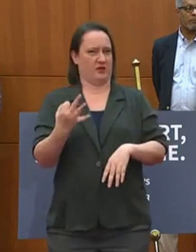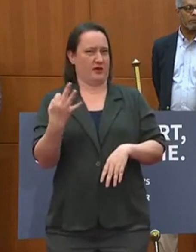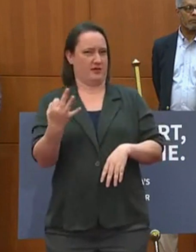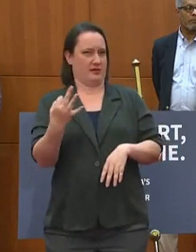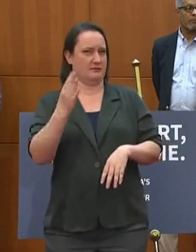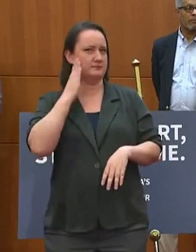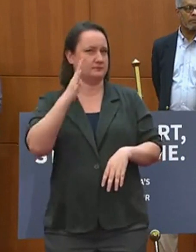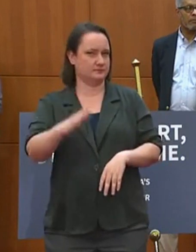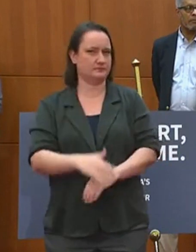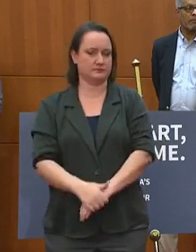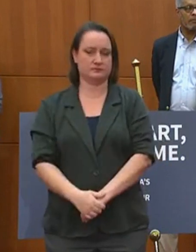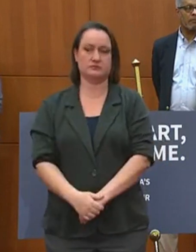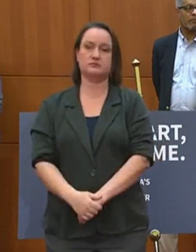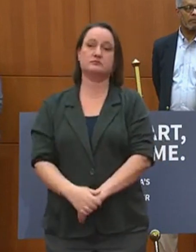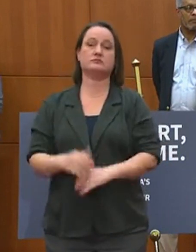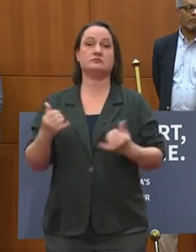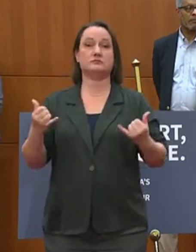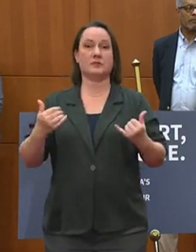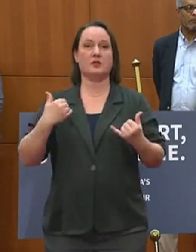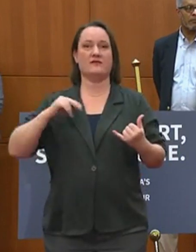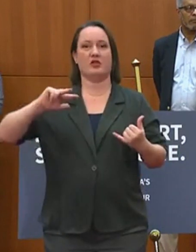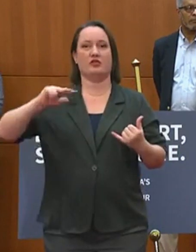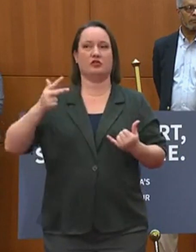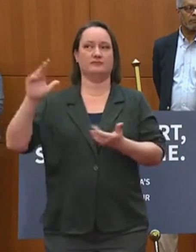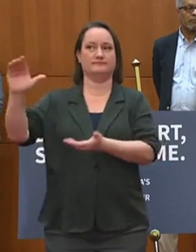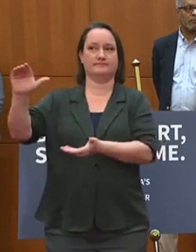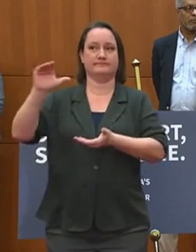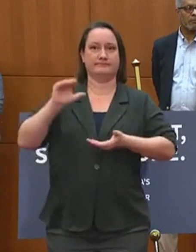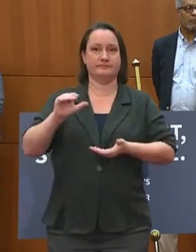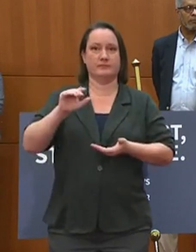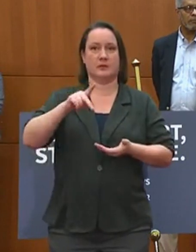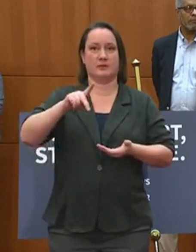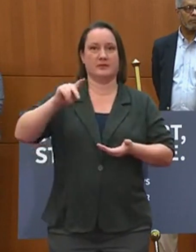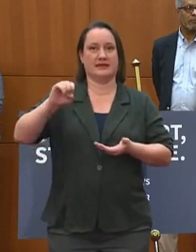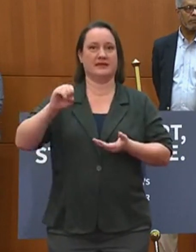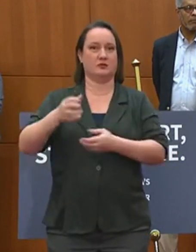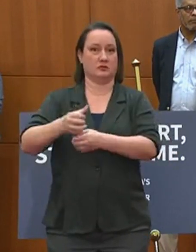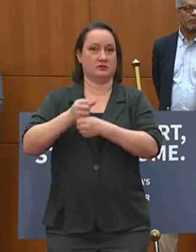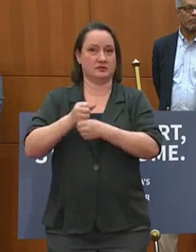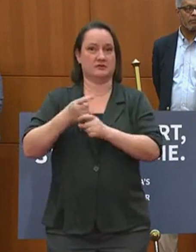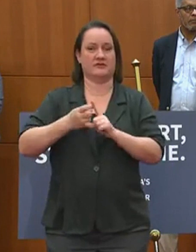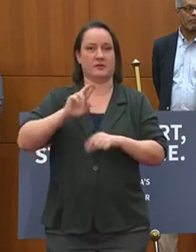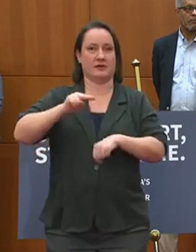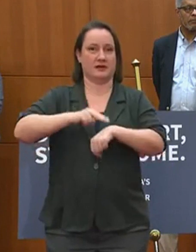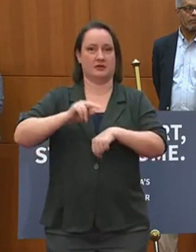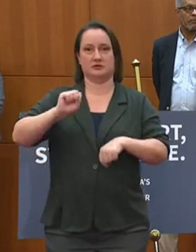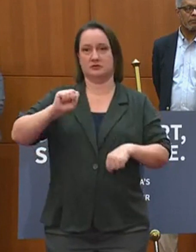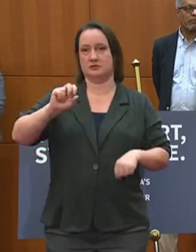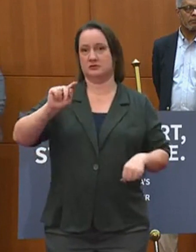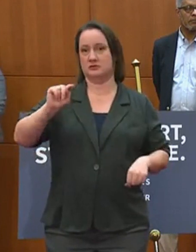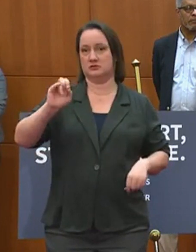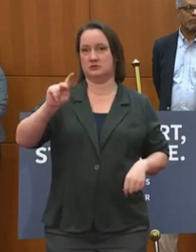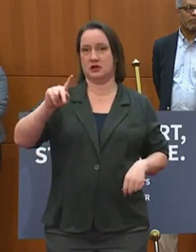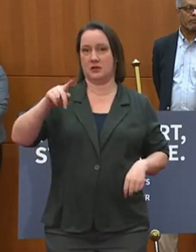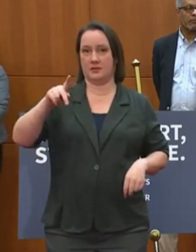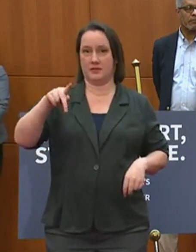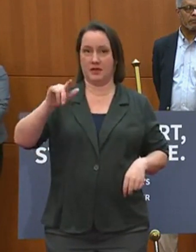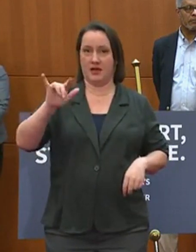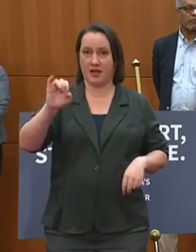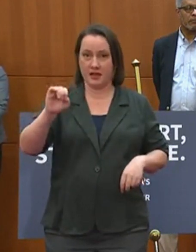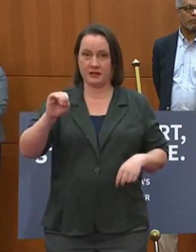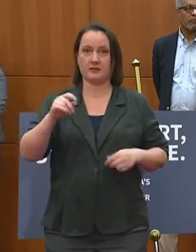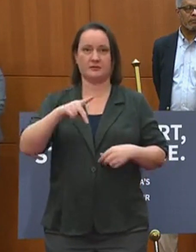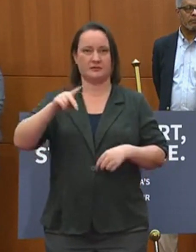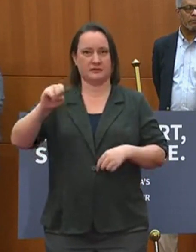today, we have received a third shipment of PPE from the national stockpile. That includes